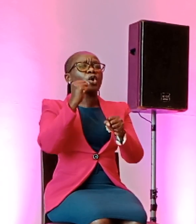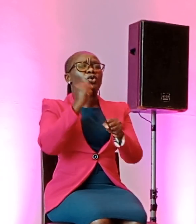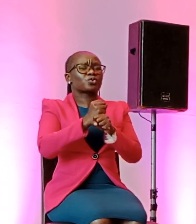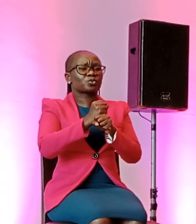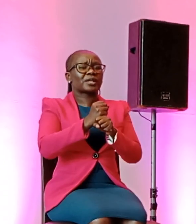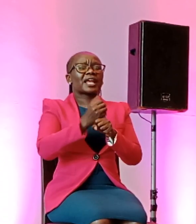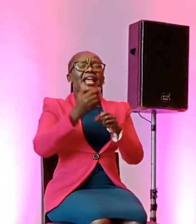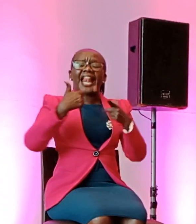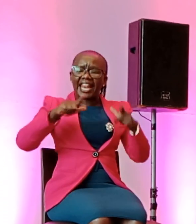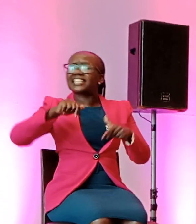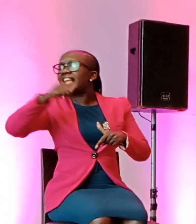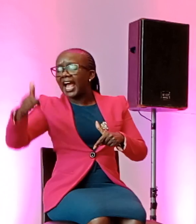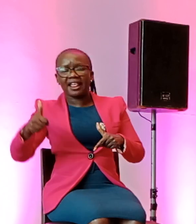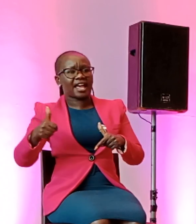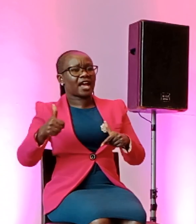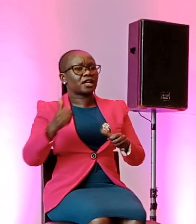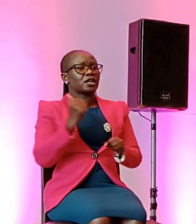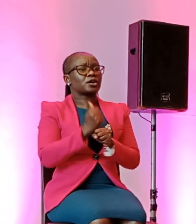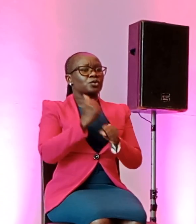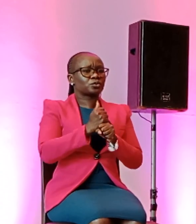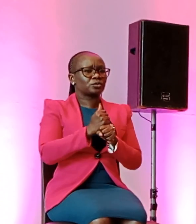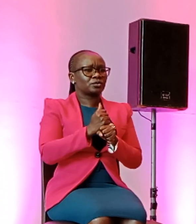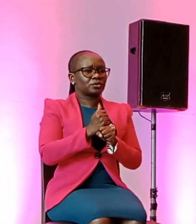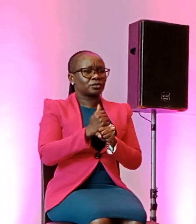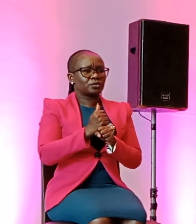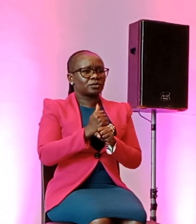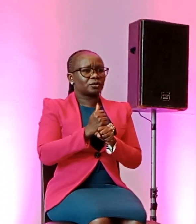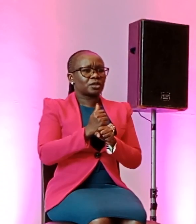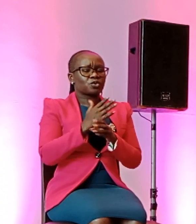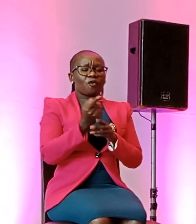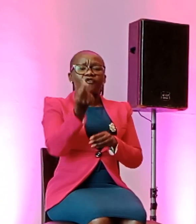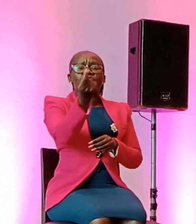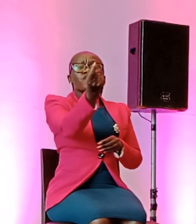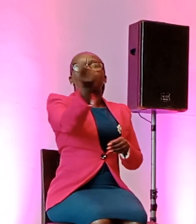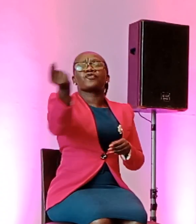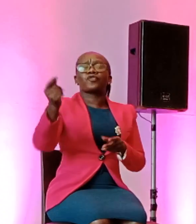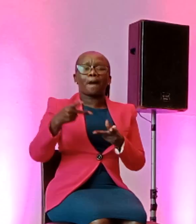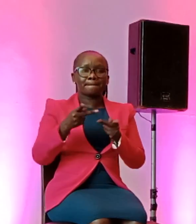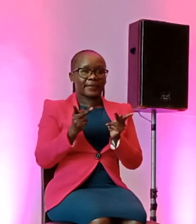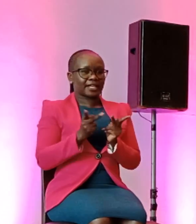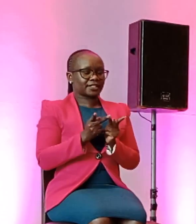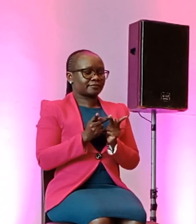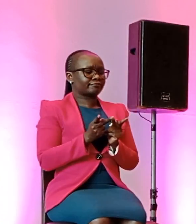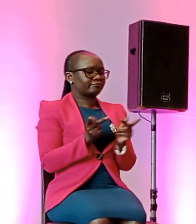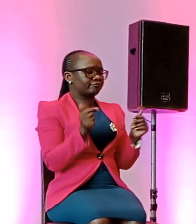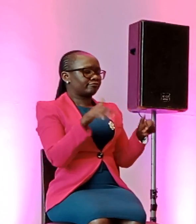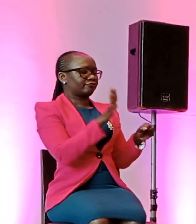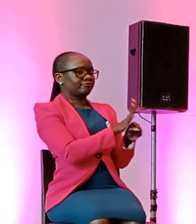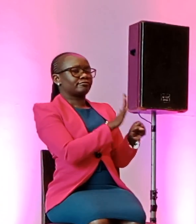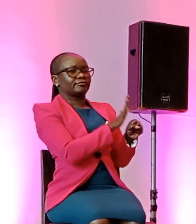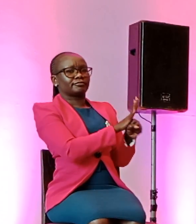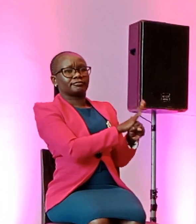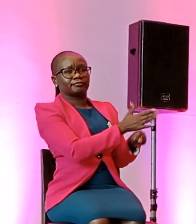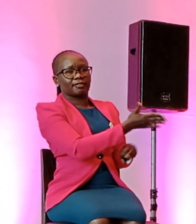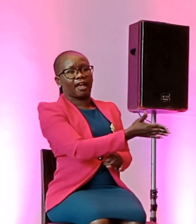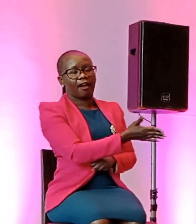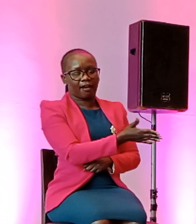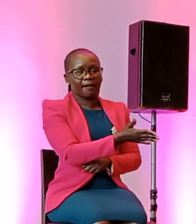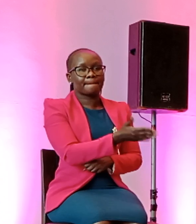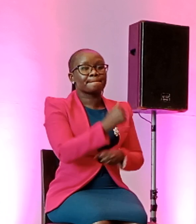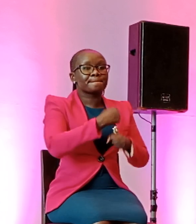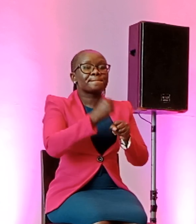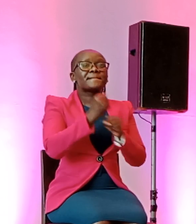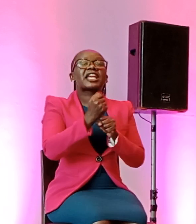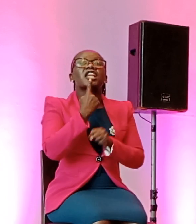do it. We are suffocating fewer places that are there,